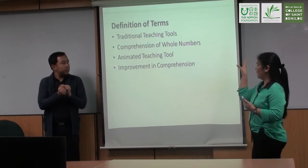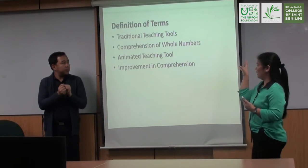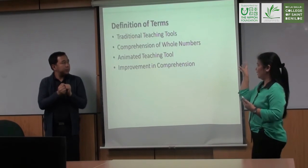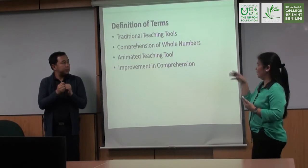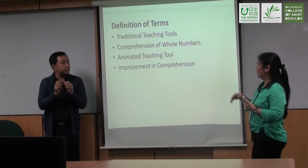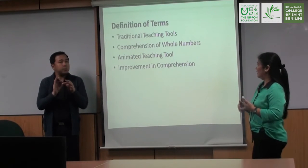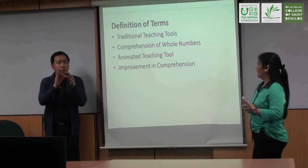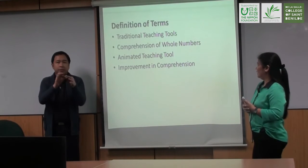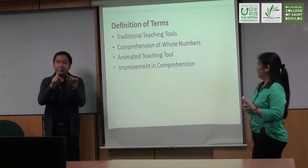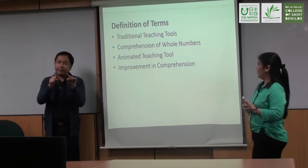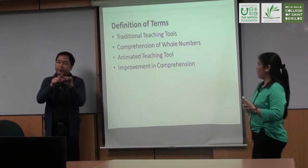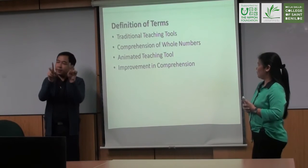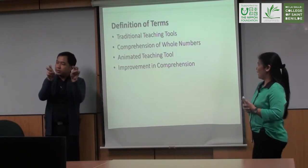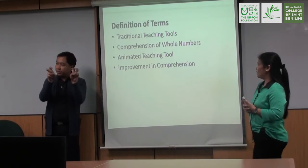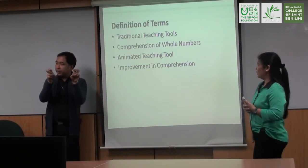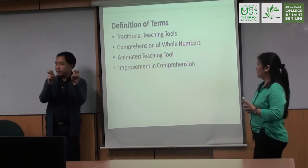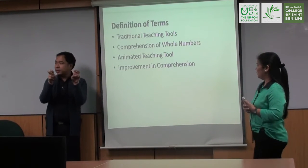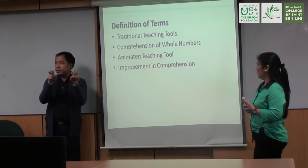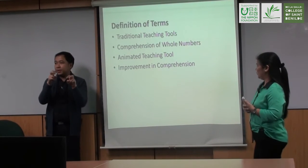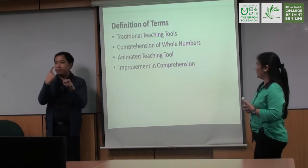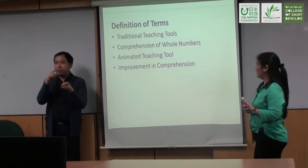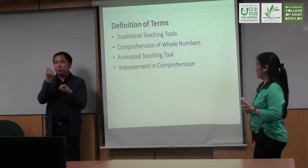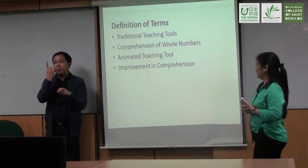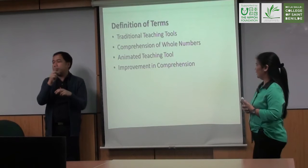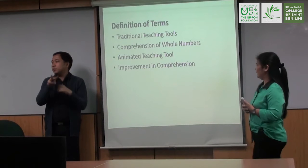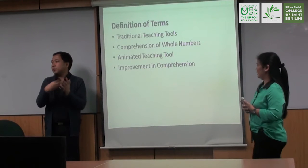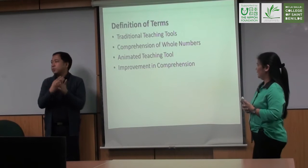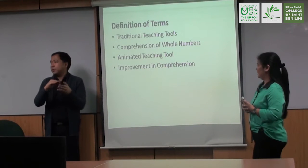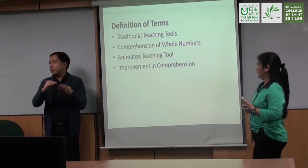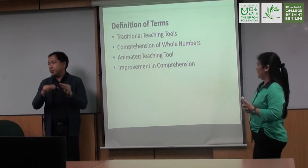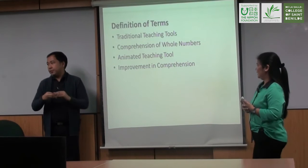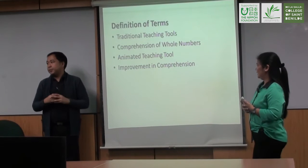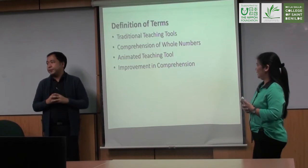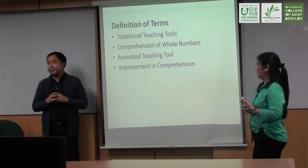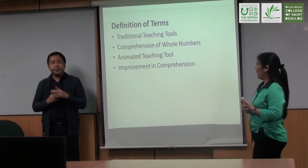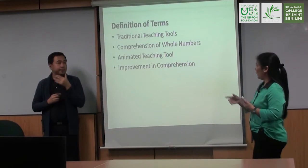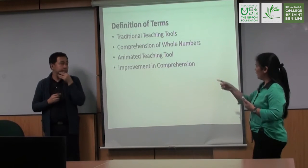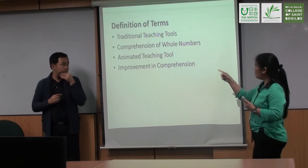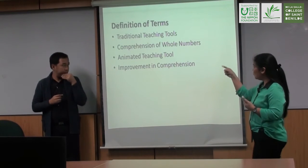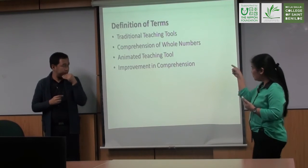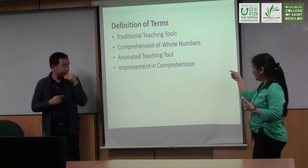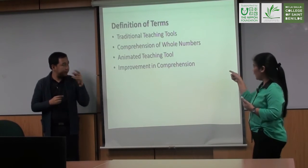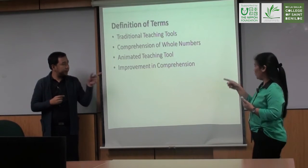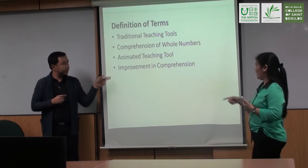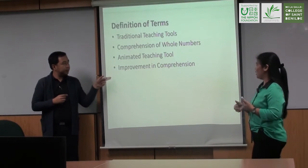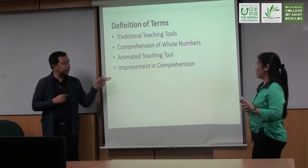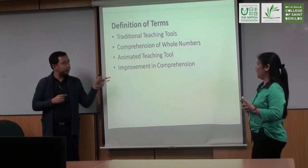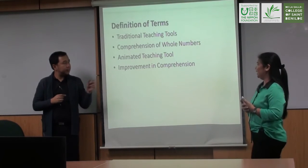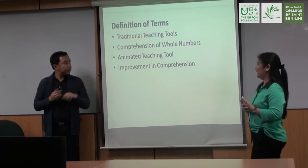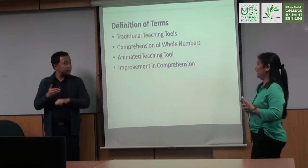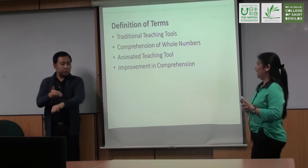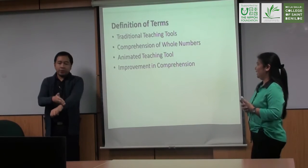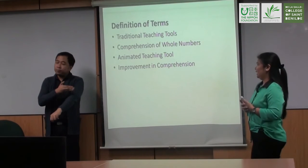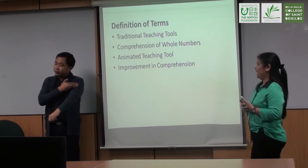topics of the comprehension of full numbers. While the improvement in